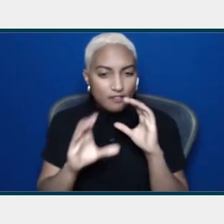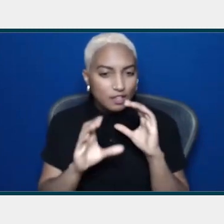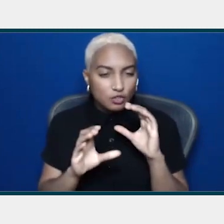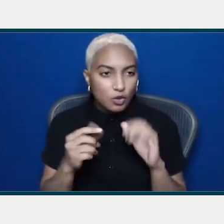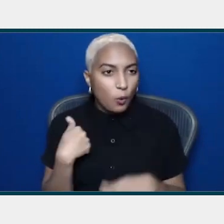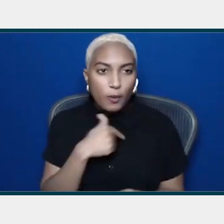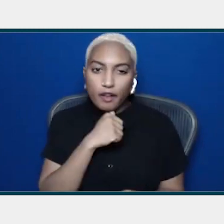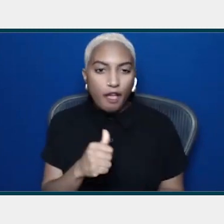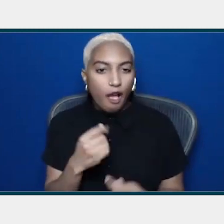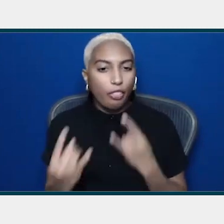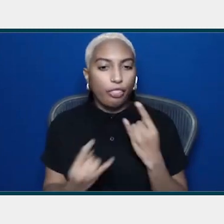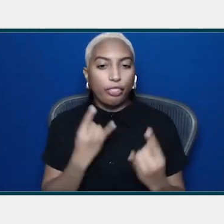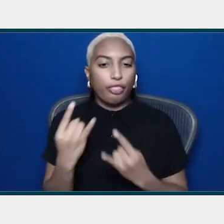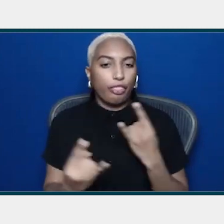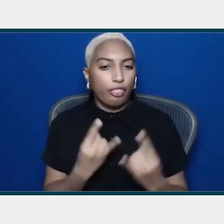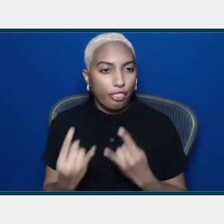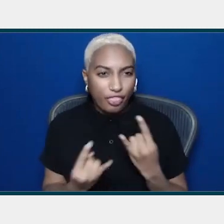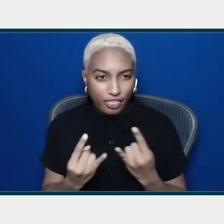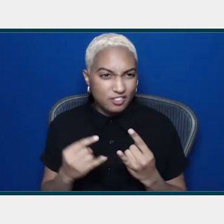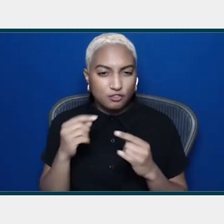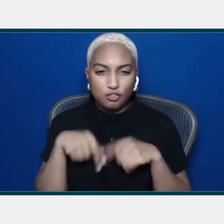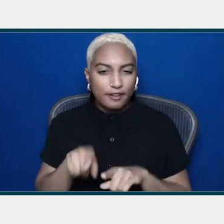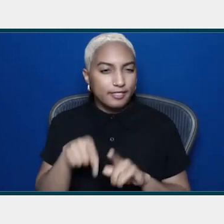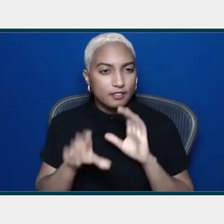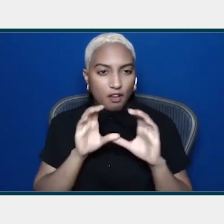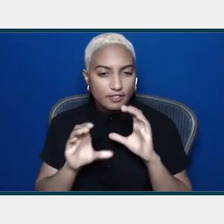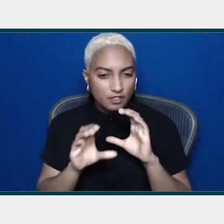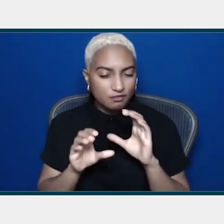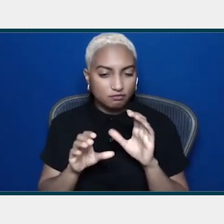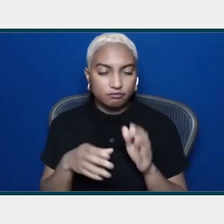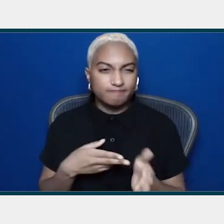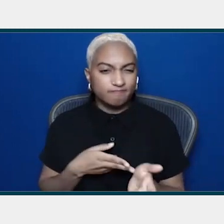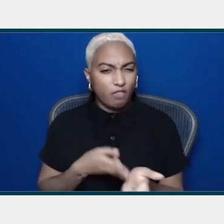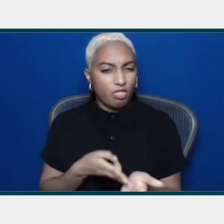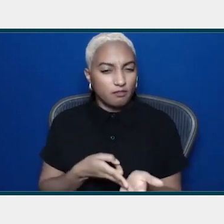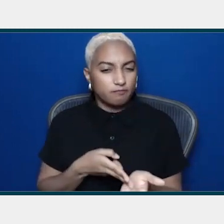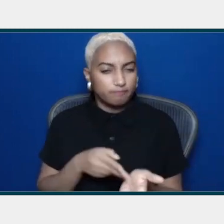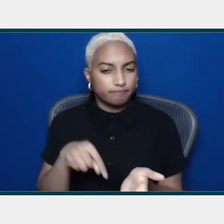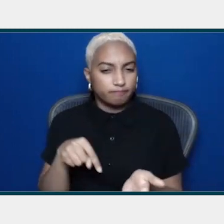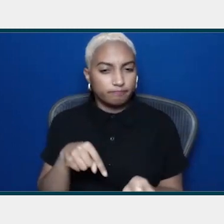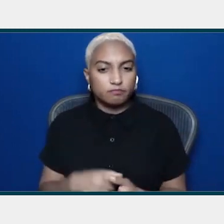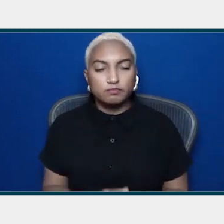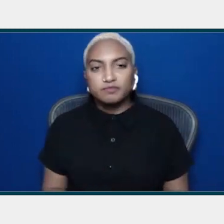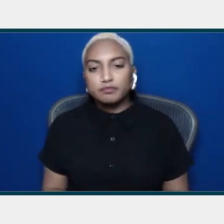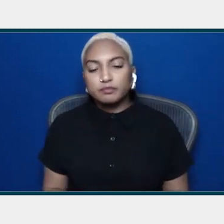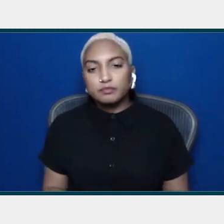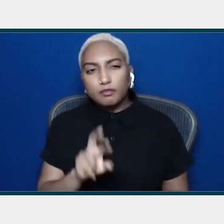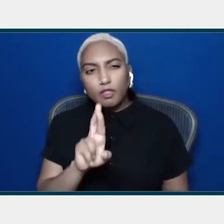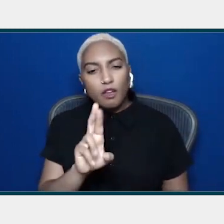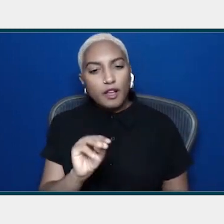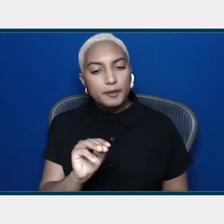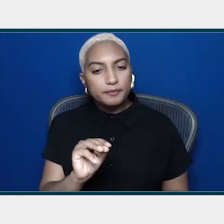visioning and stepping into the CEO role at Mozzeria. What was the intent? What